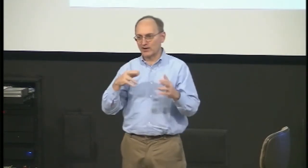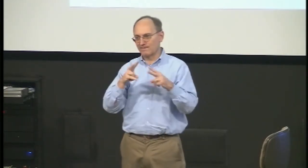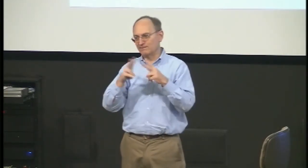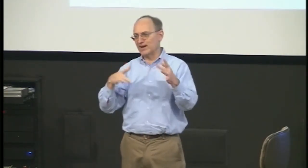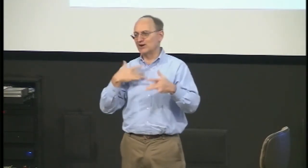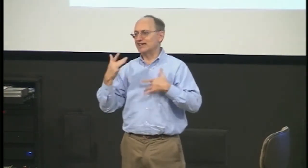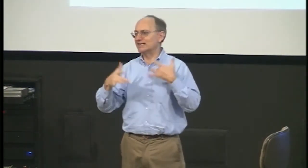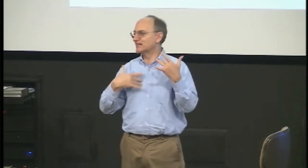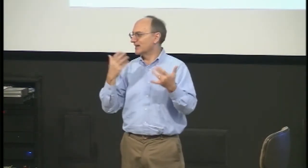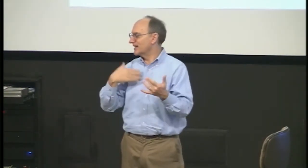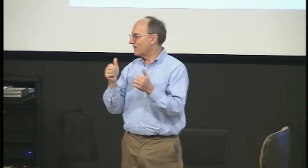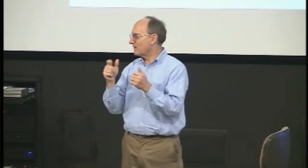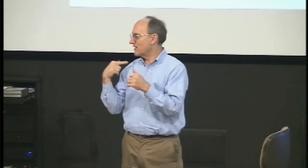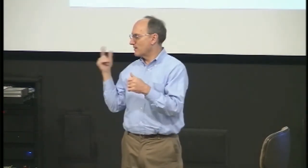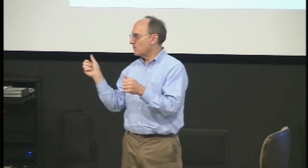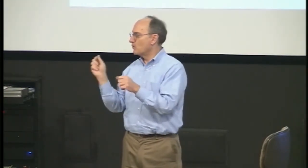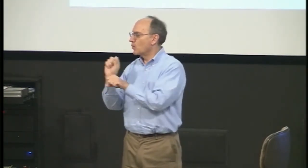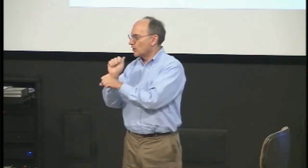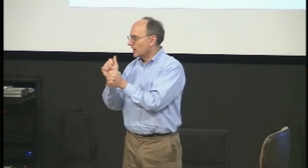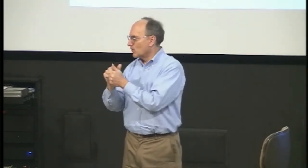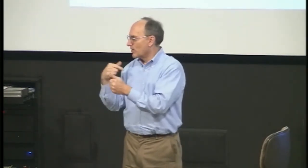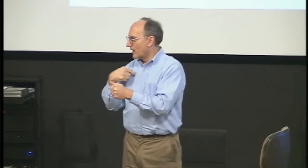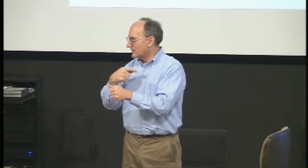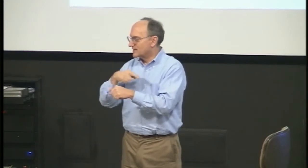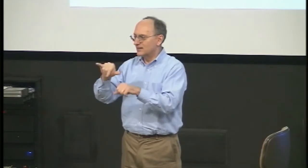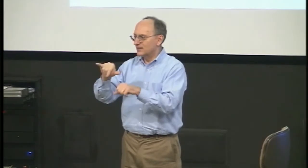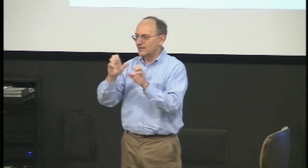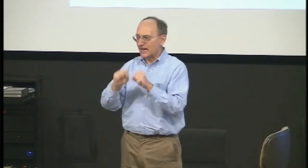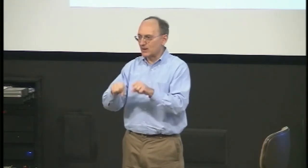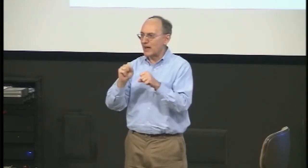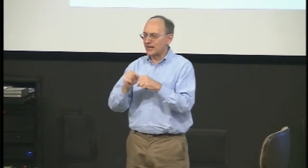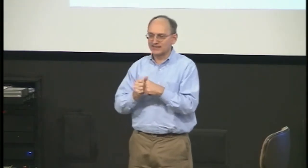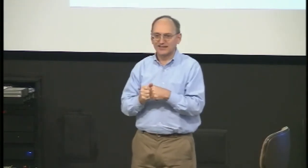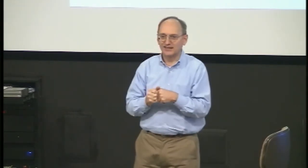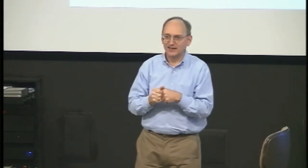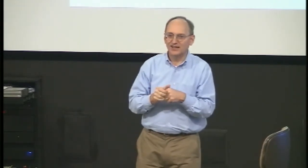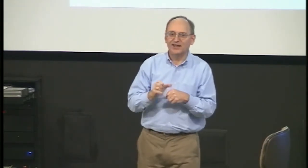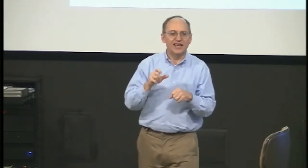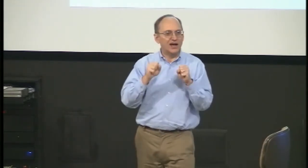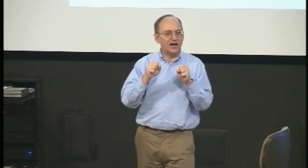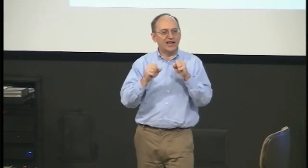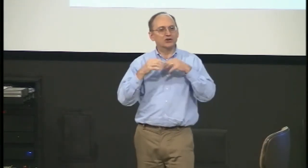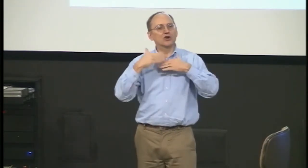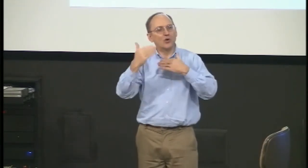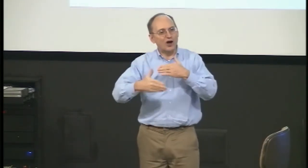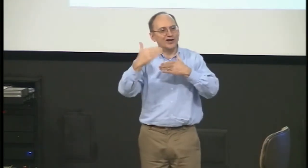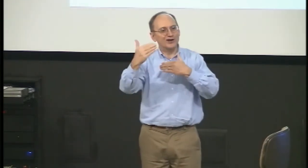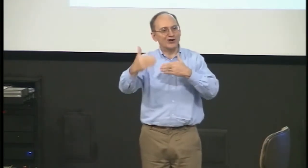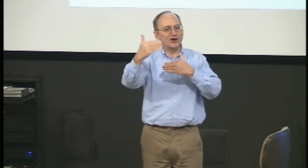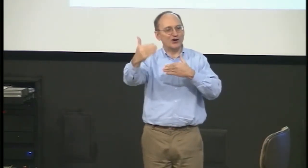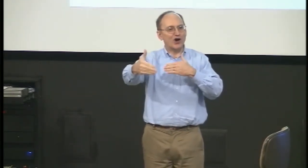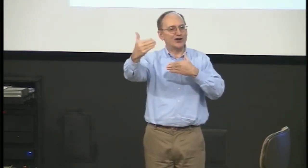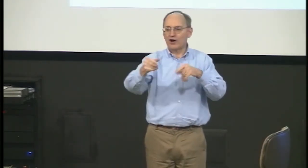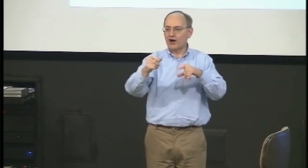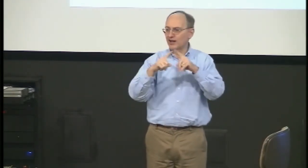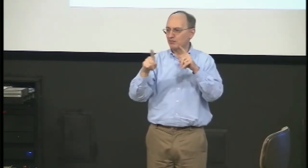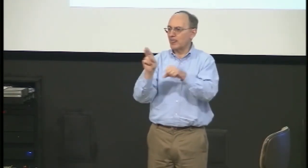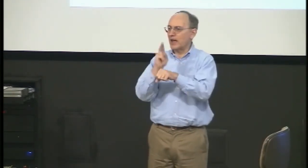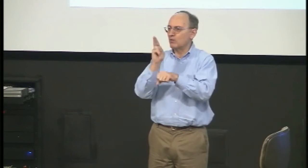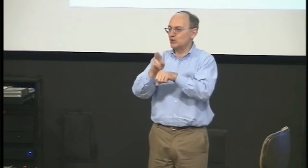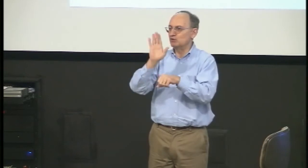board of VL2, and we are delighted to have him working with us in that capacity. I could